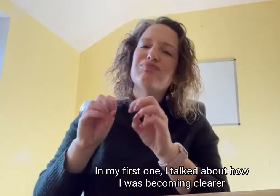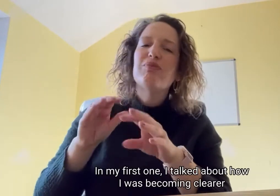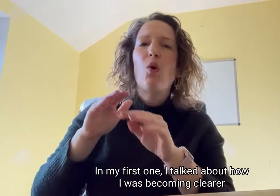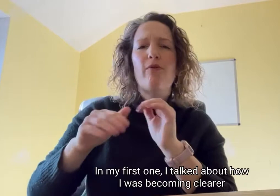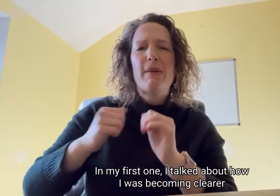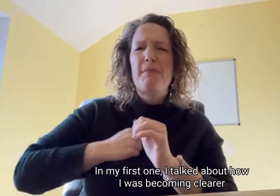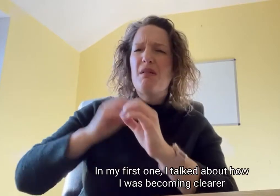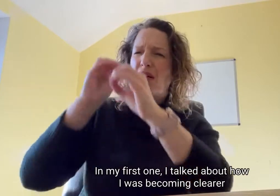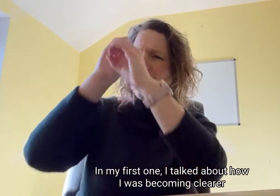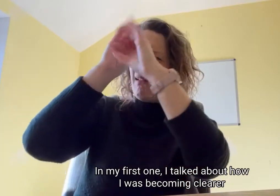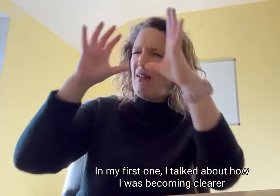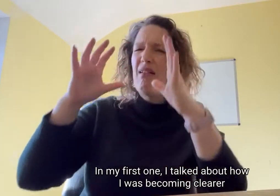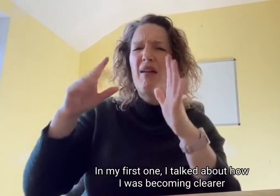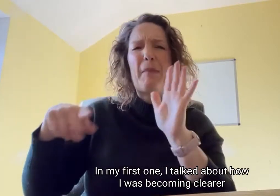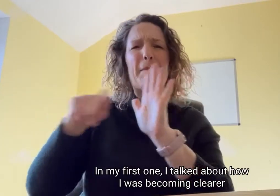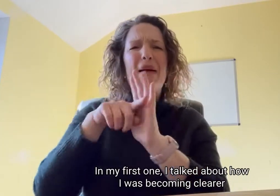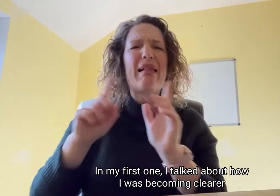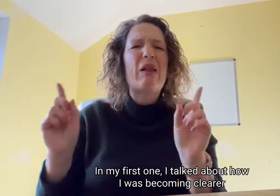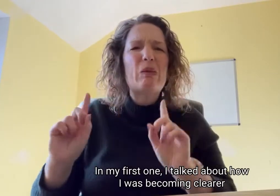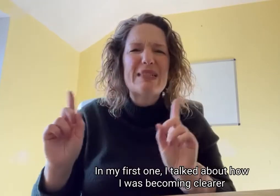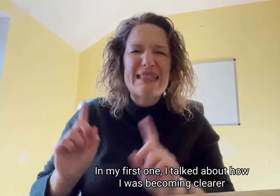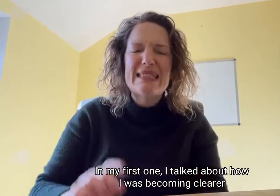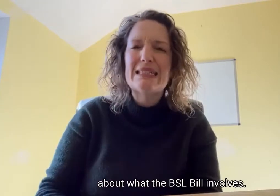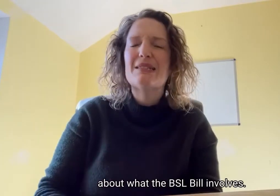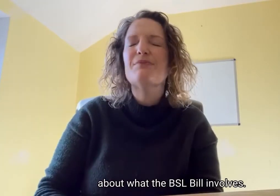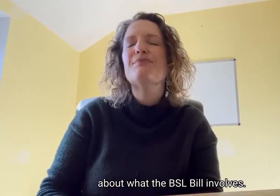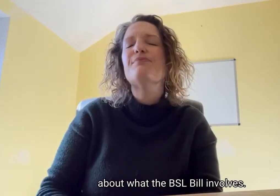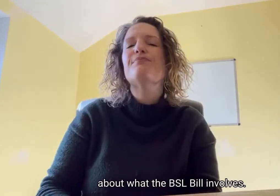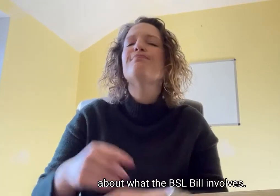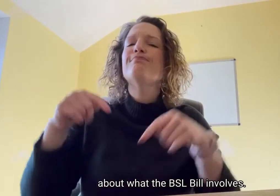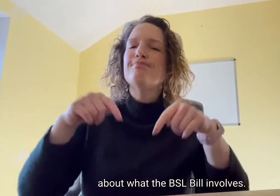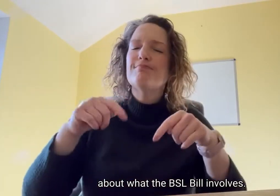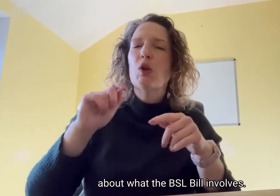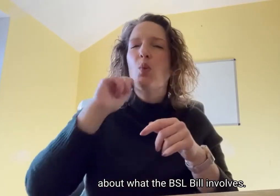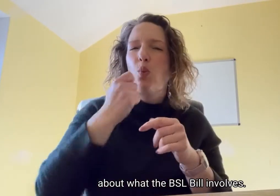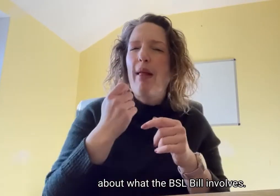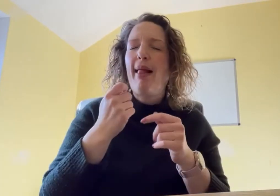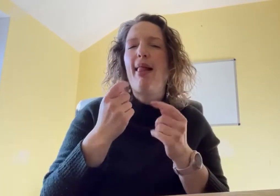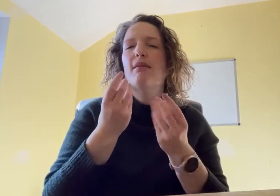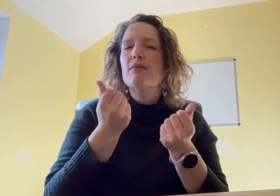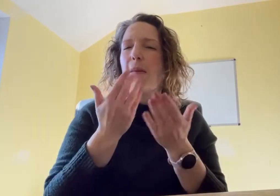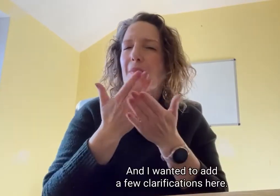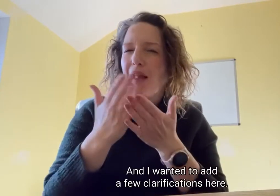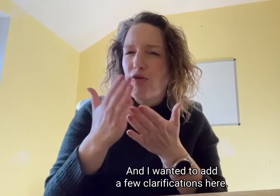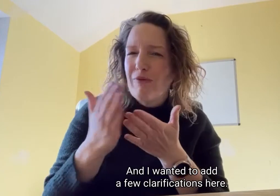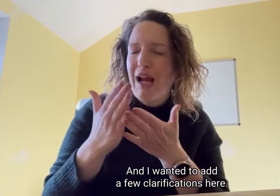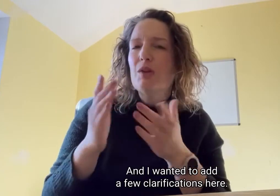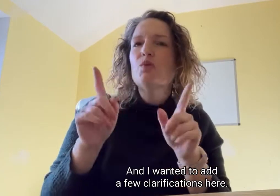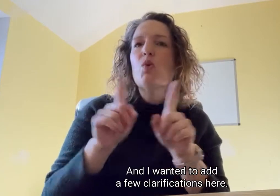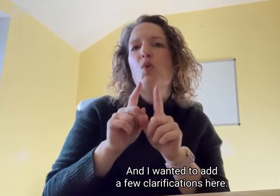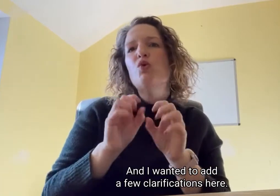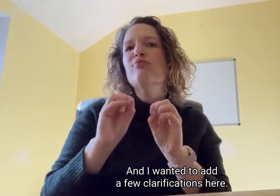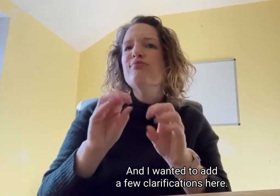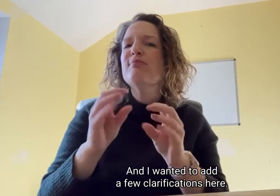my first one I talked about how I was becoming clearer about what the BSL bill involves, and I wanted to add a few clarifications